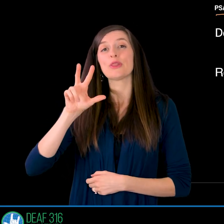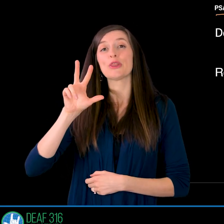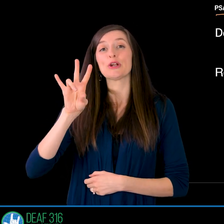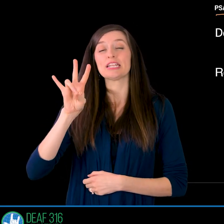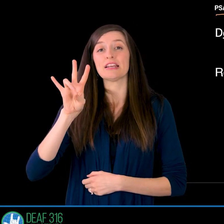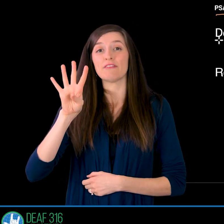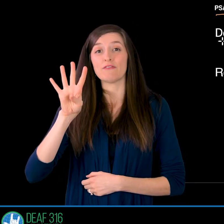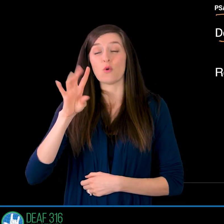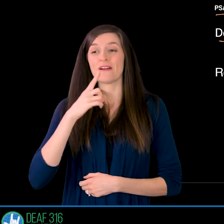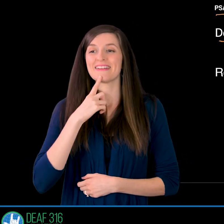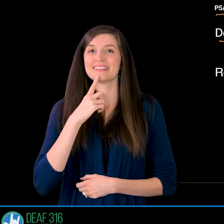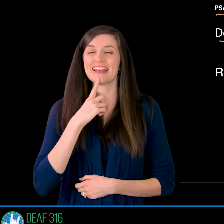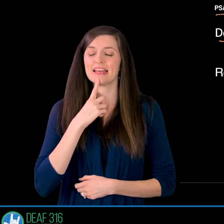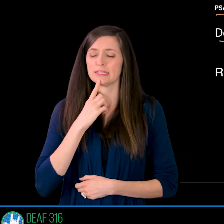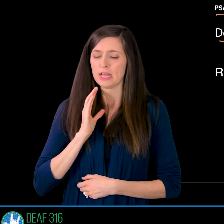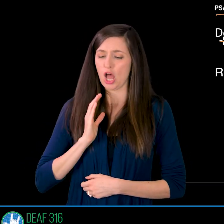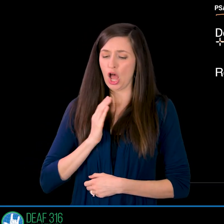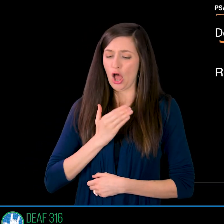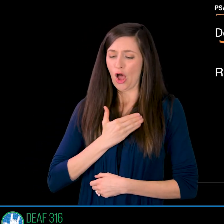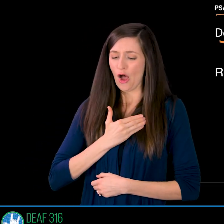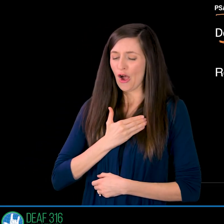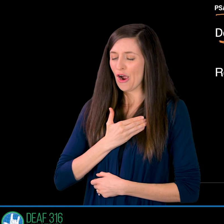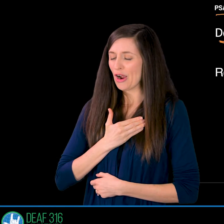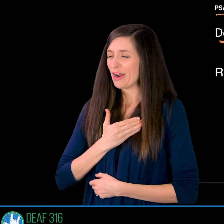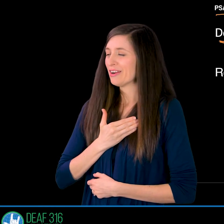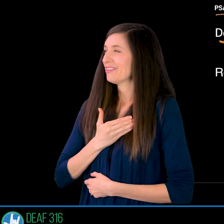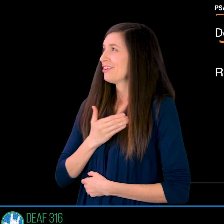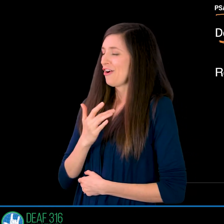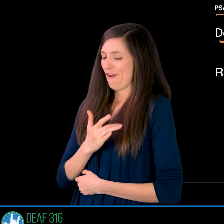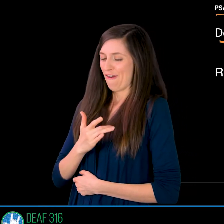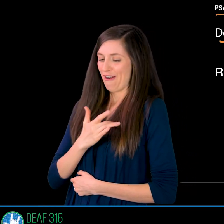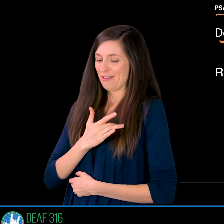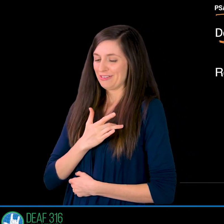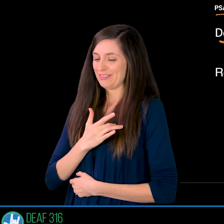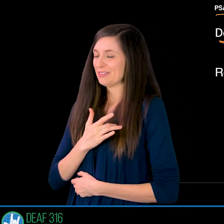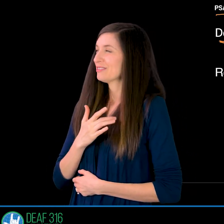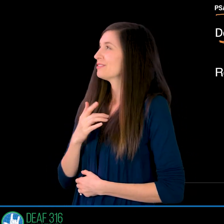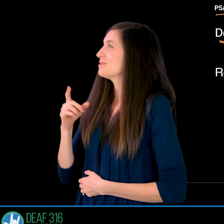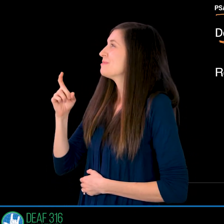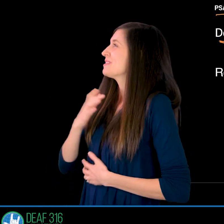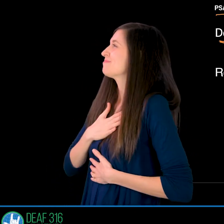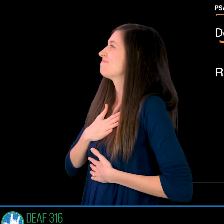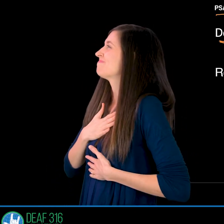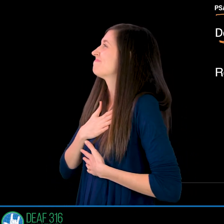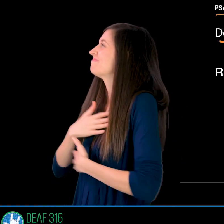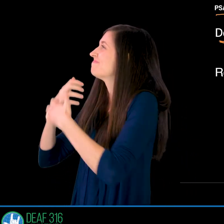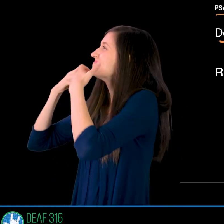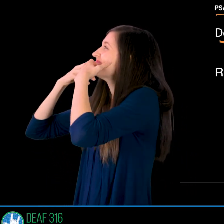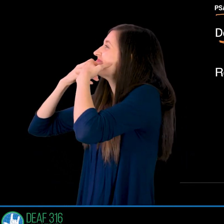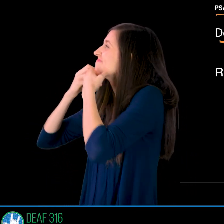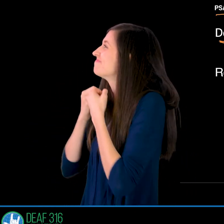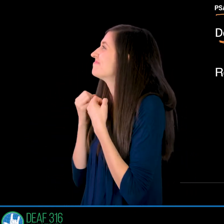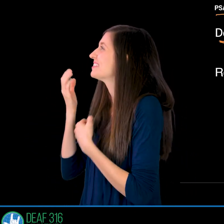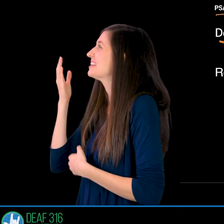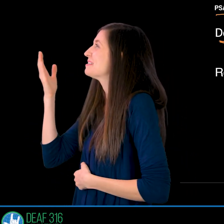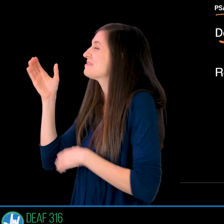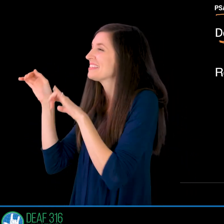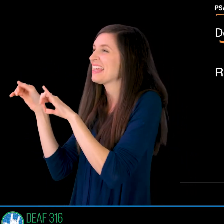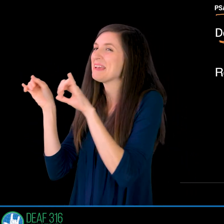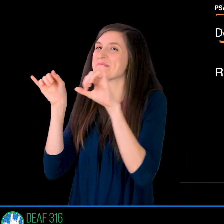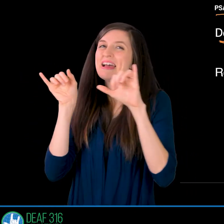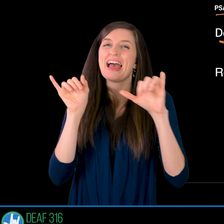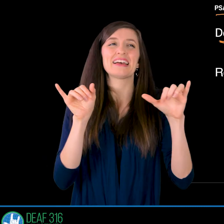37:4, delight yourself in the Lord. Take pleasure in God. Love God like you love a beautiful day